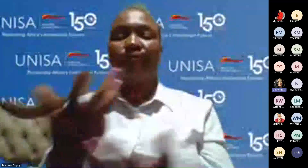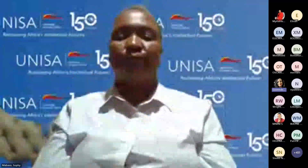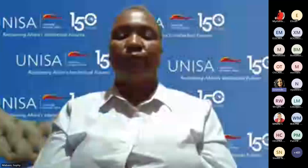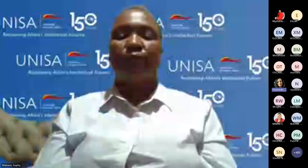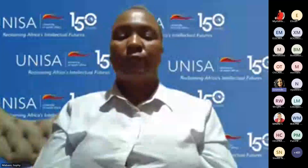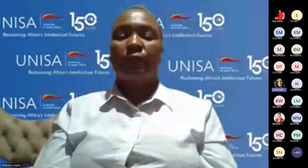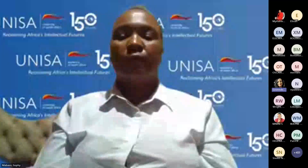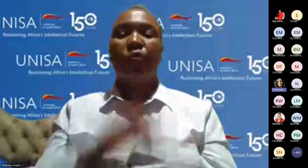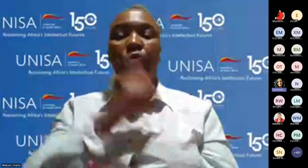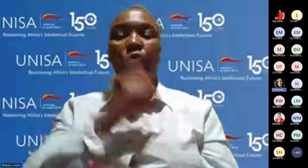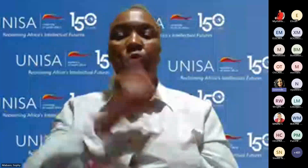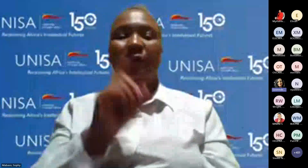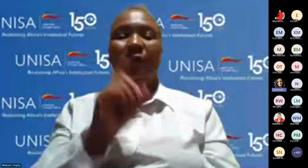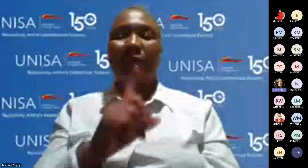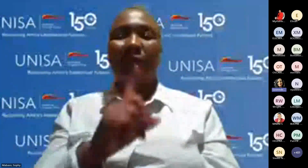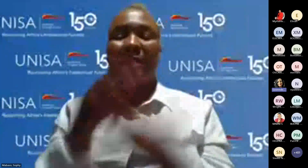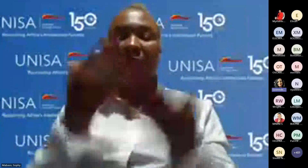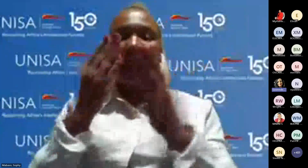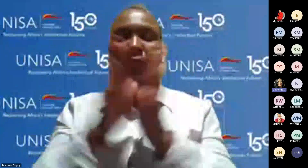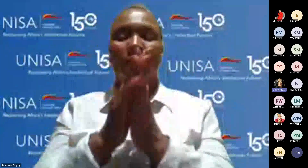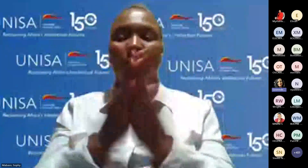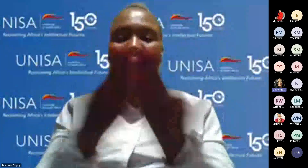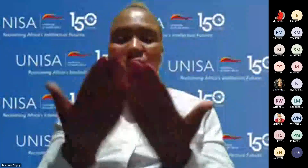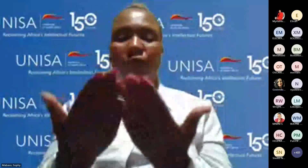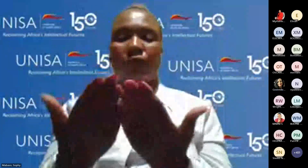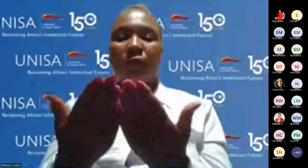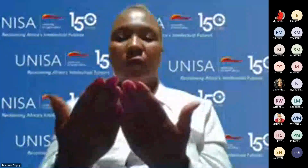actually using the study material as a point of reference.